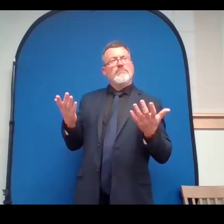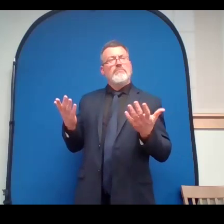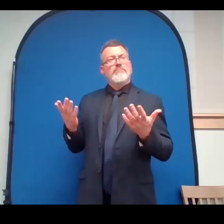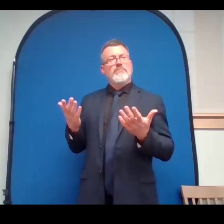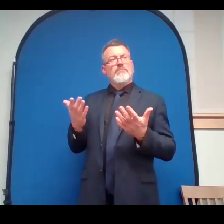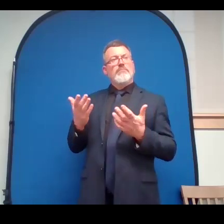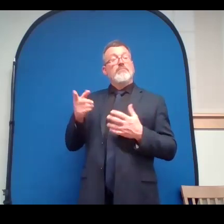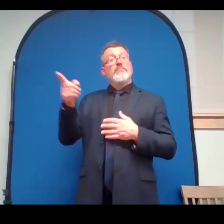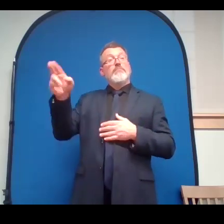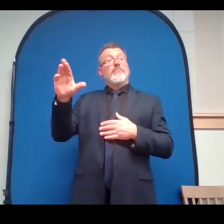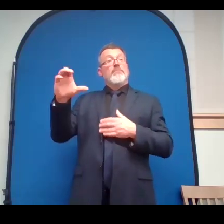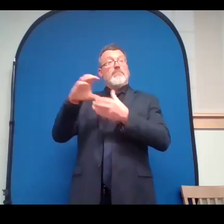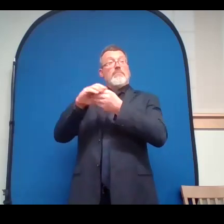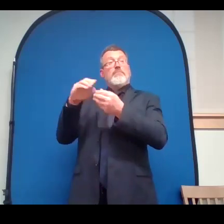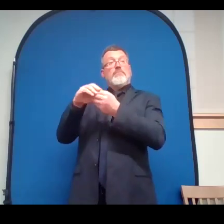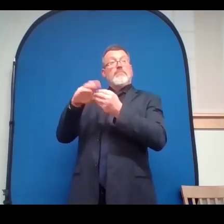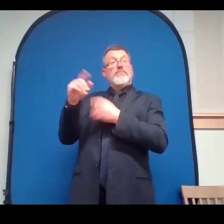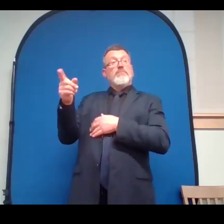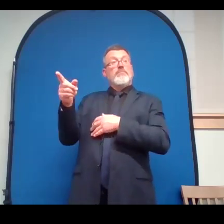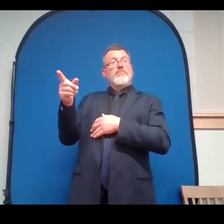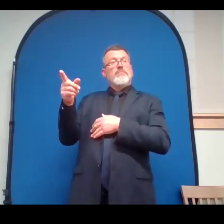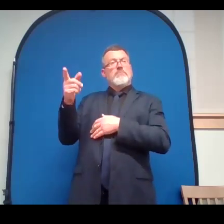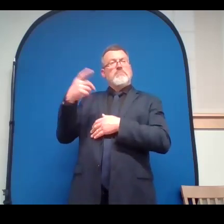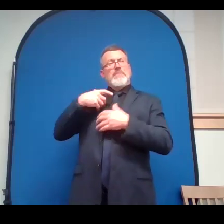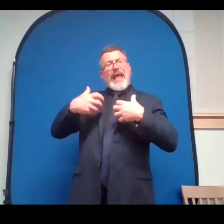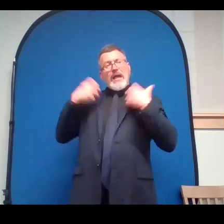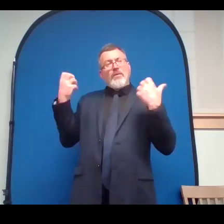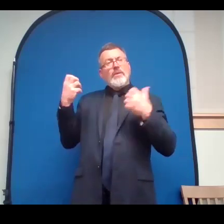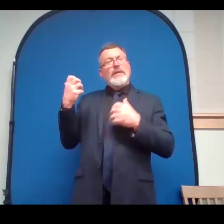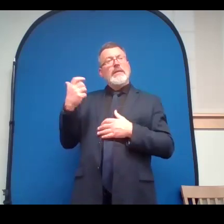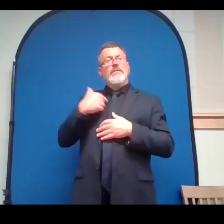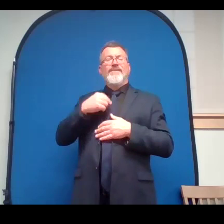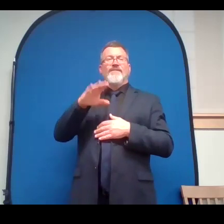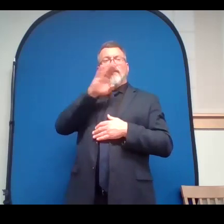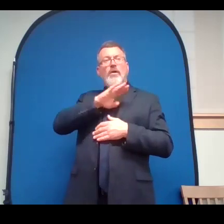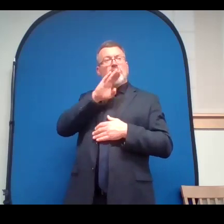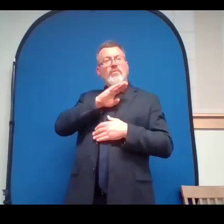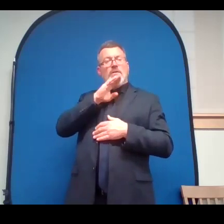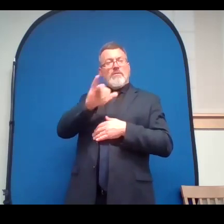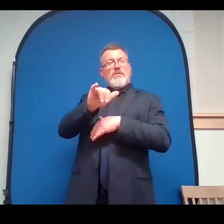he was angry and frustrated with the events of the summer.